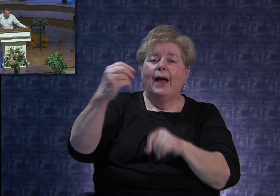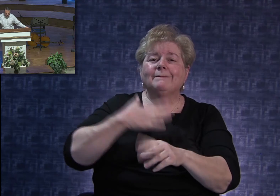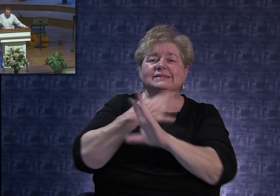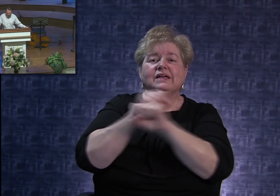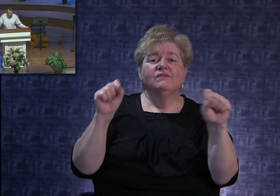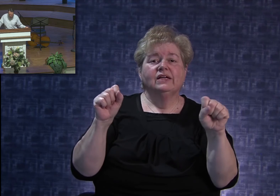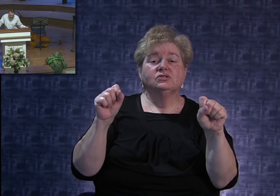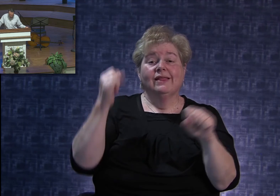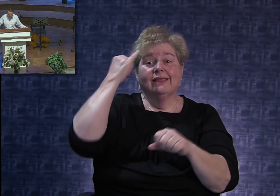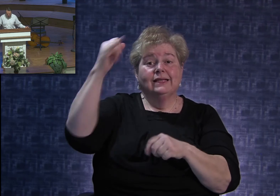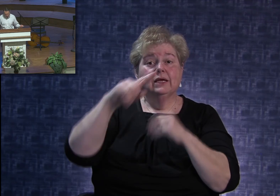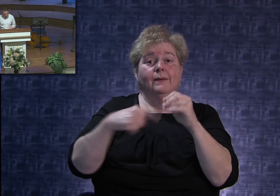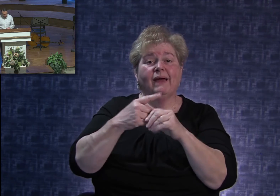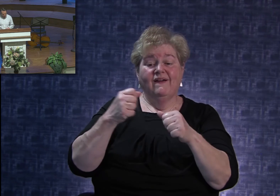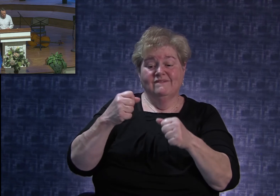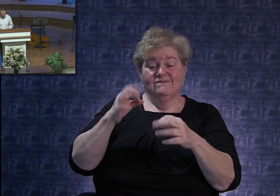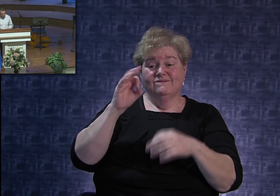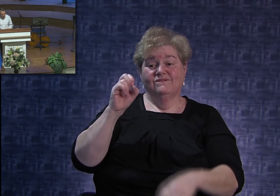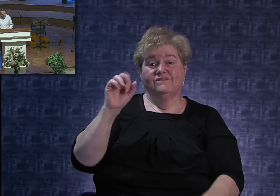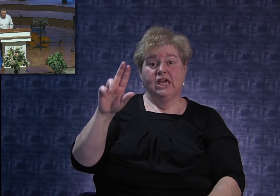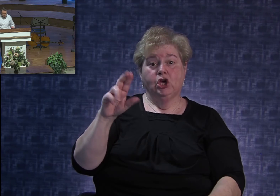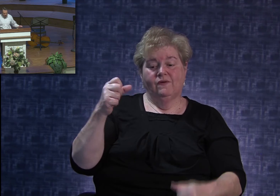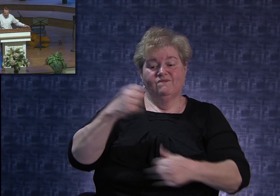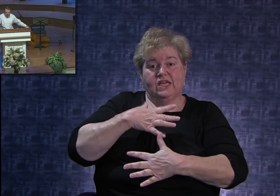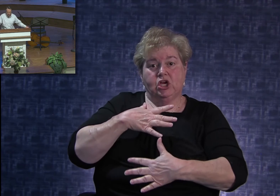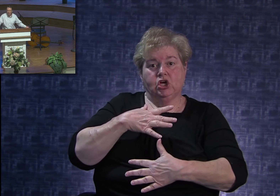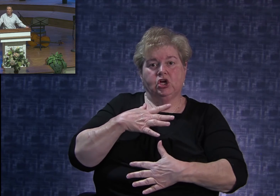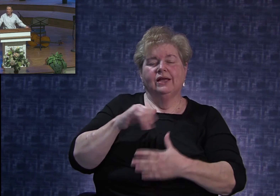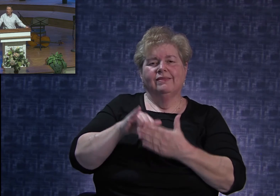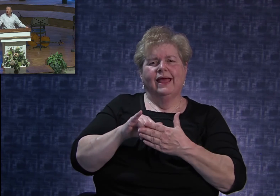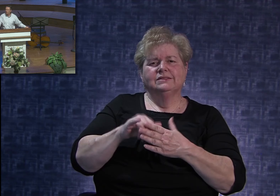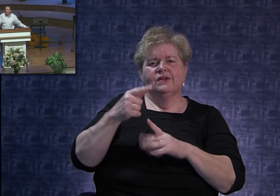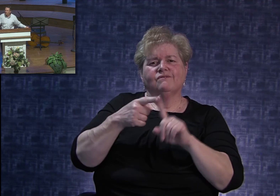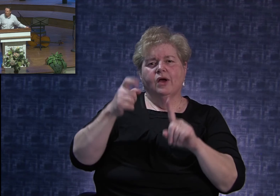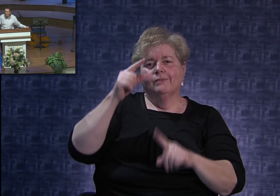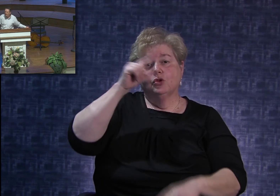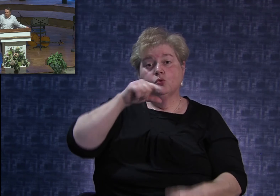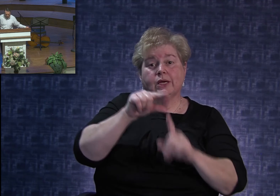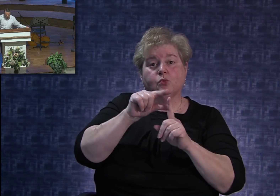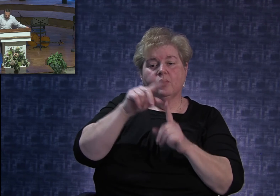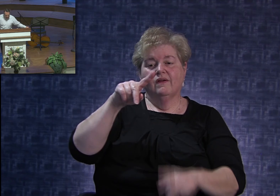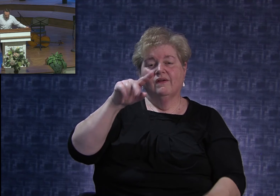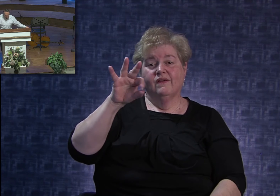the idea of fear, this word comes from the Greek word phobos, which is where we get our word phobia from. It